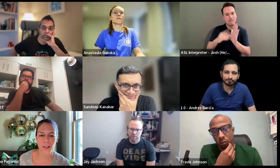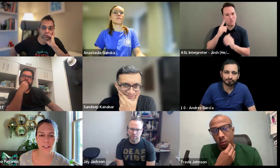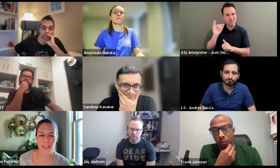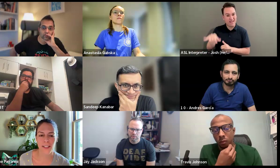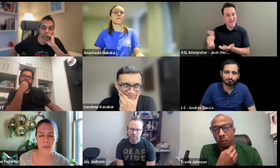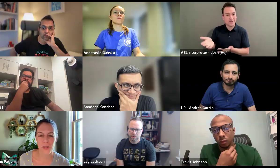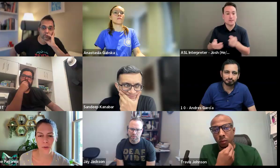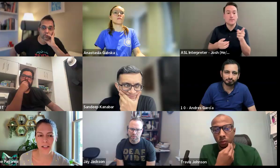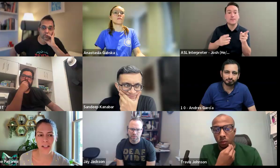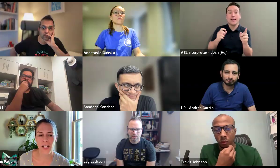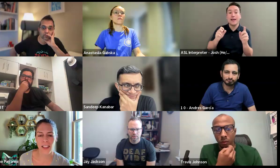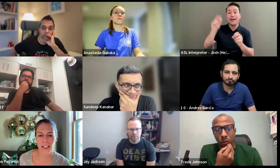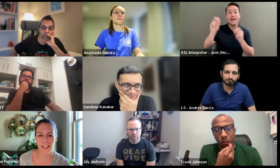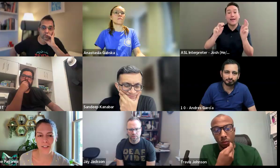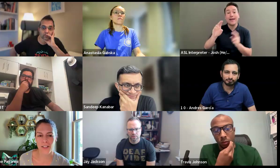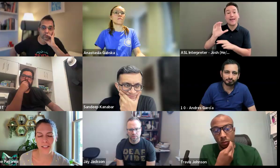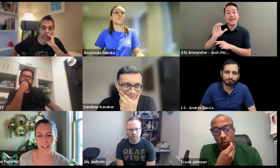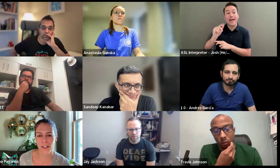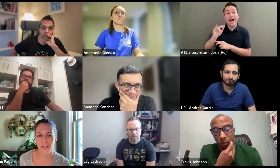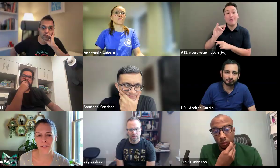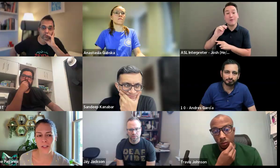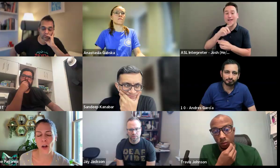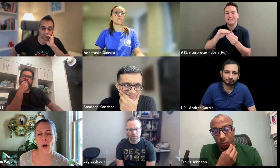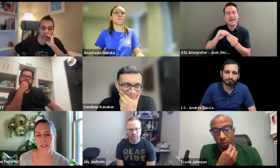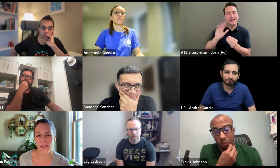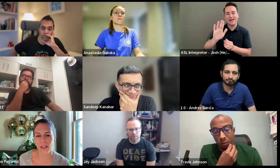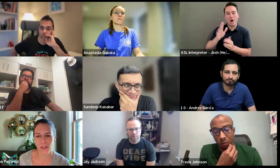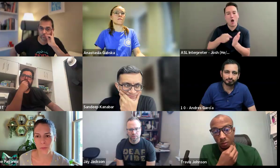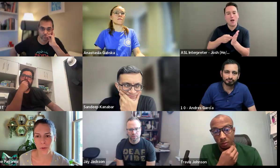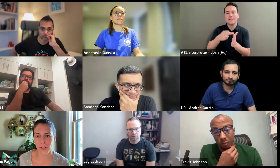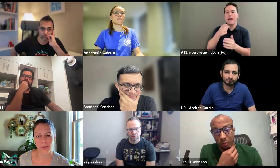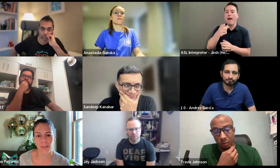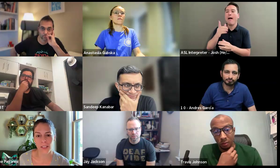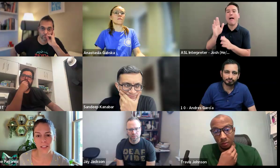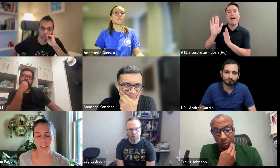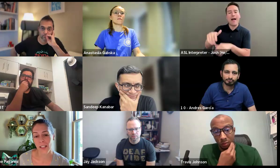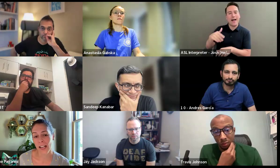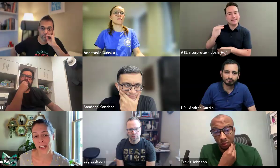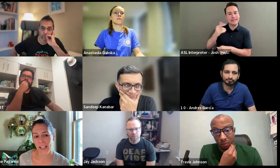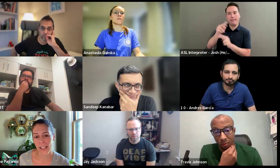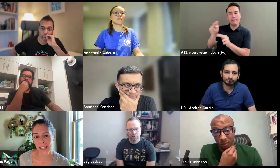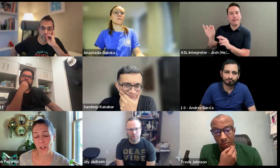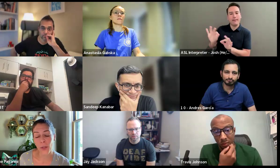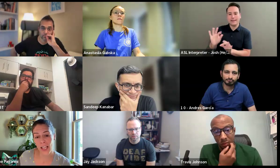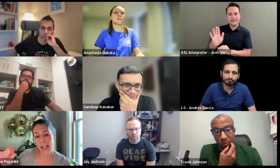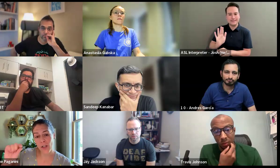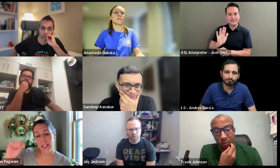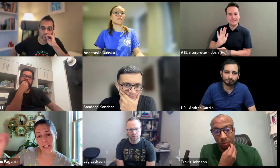you're giving them too much credit. I think there's a lot of, oh, this is not so important. You can actually